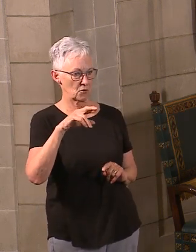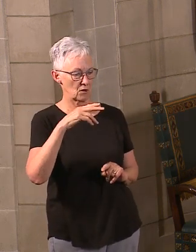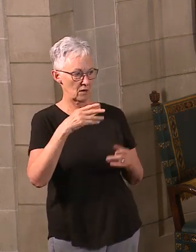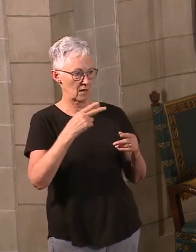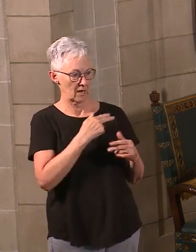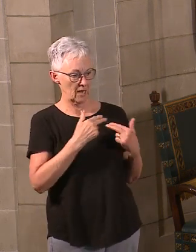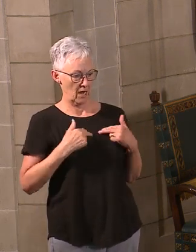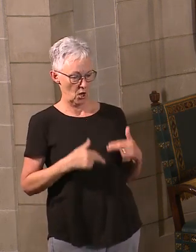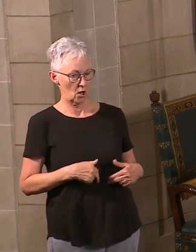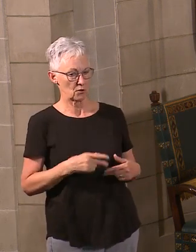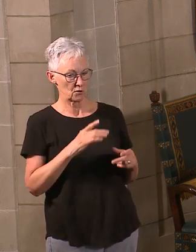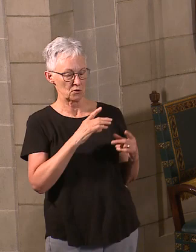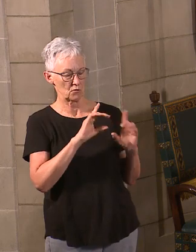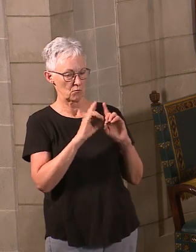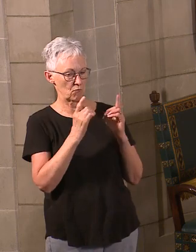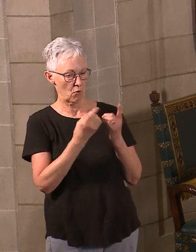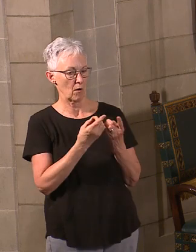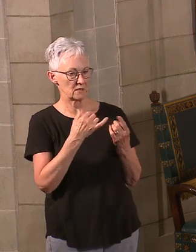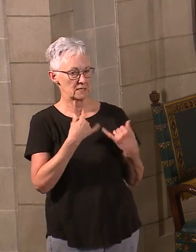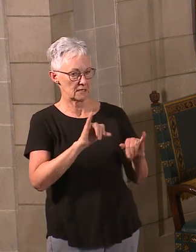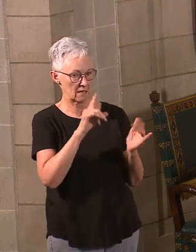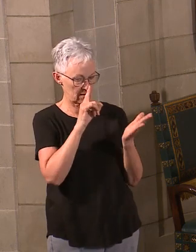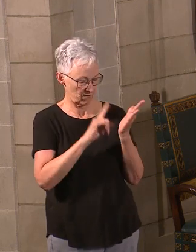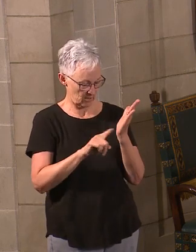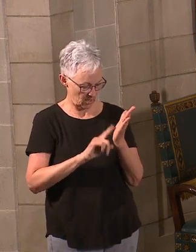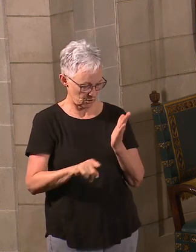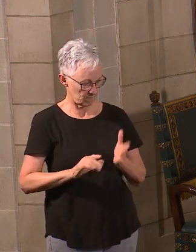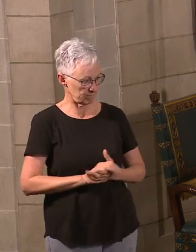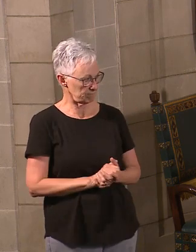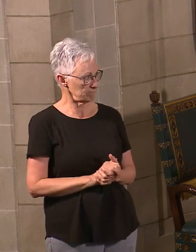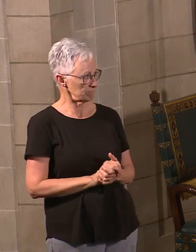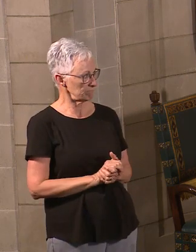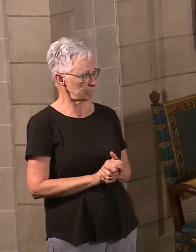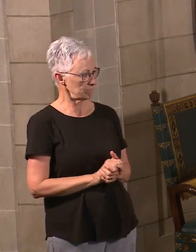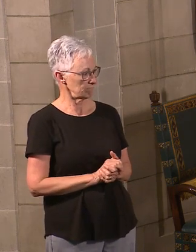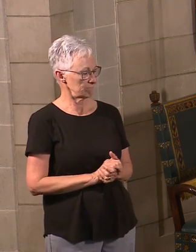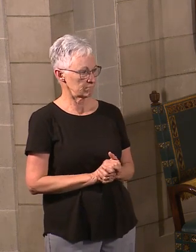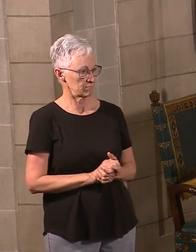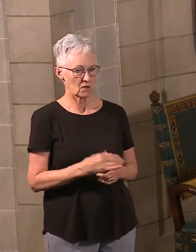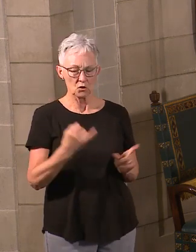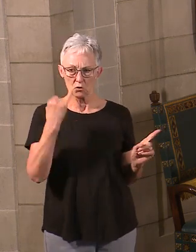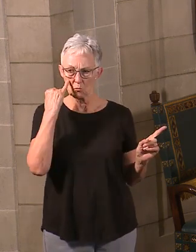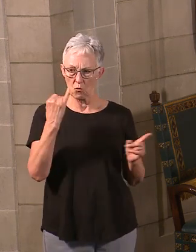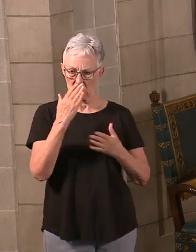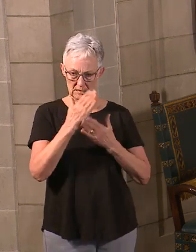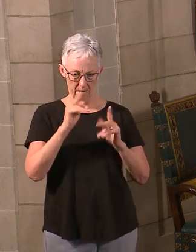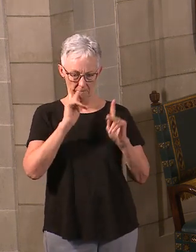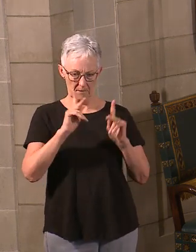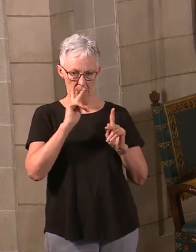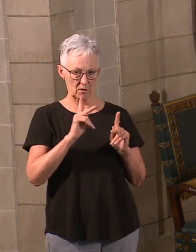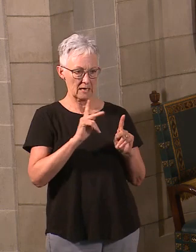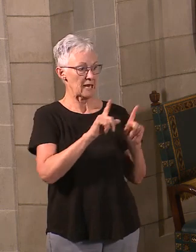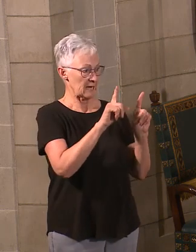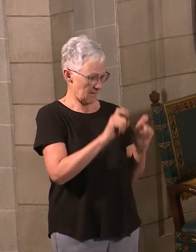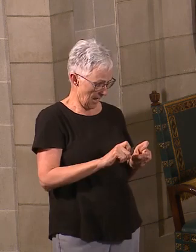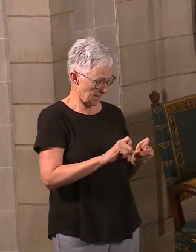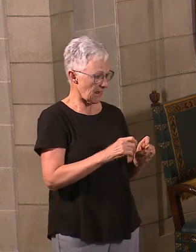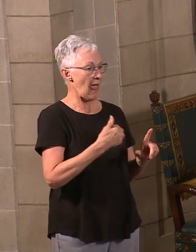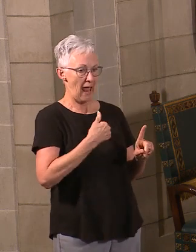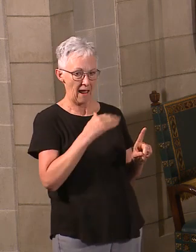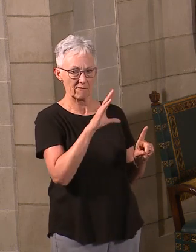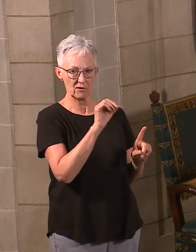Duffy, the World Herald, ordinary folks and first responders who test positive for COVID, but don't need hospitalization, but also may not have a